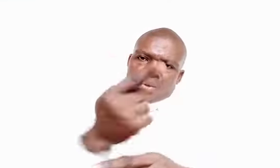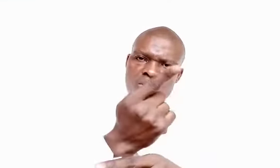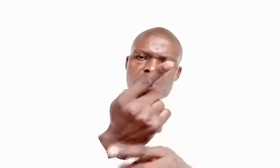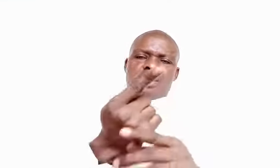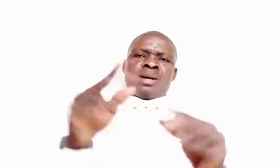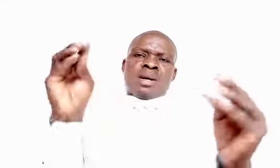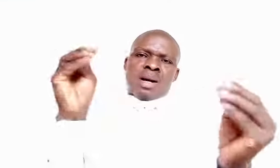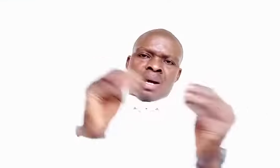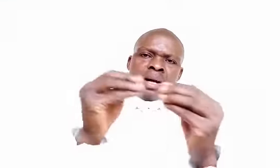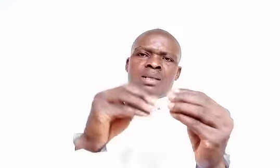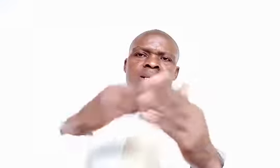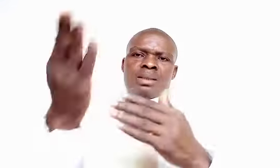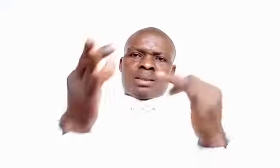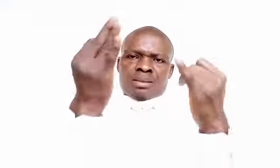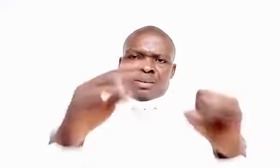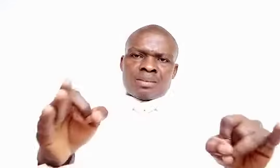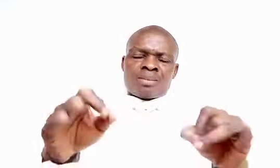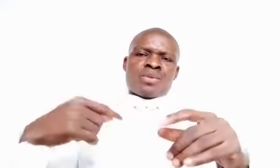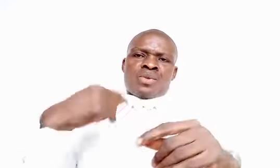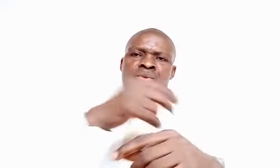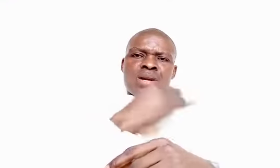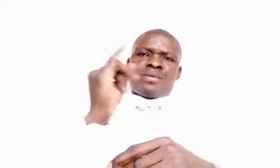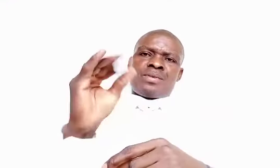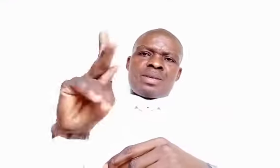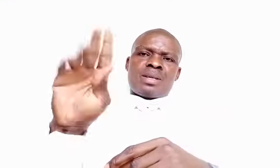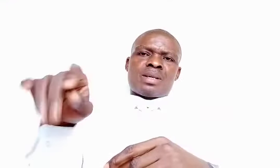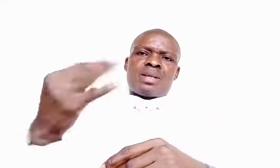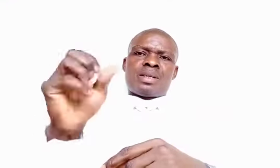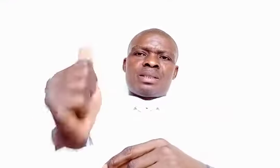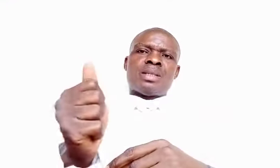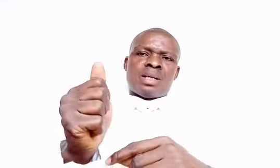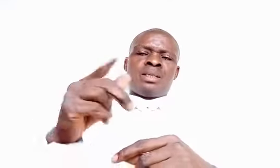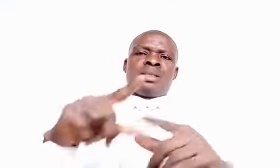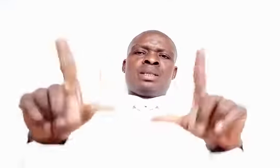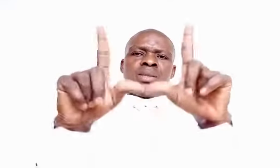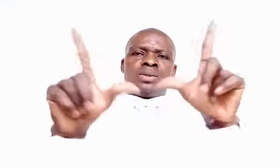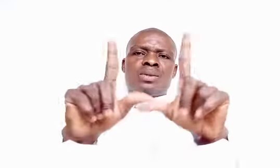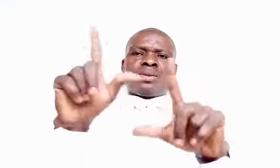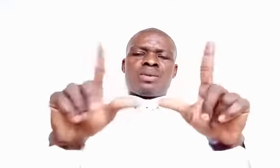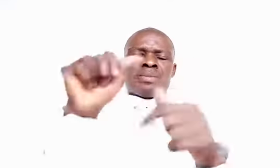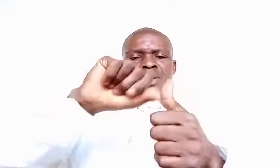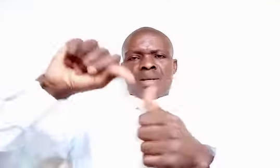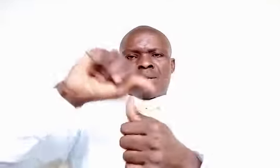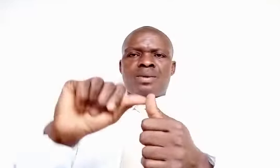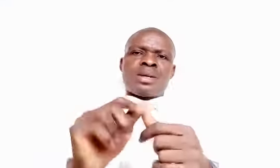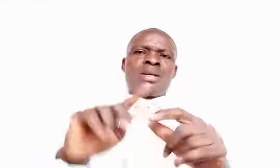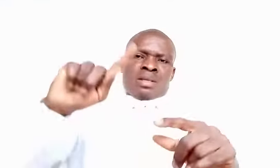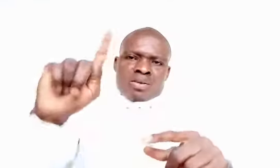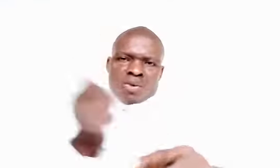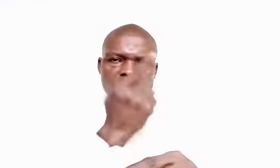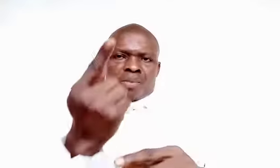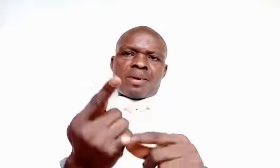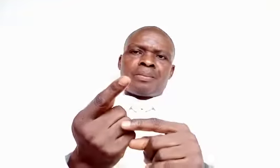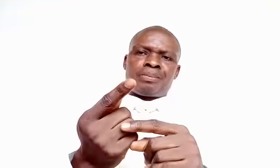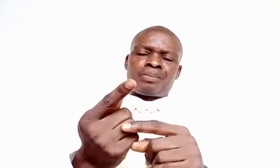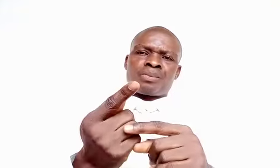it. Then we have Ikeja, that is the local government area. The comma is also added. Then we